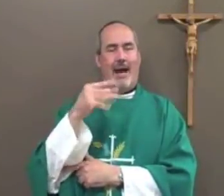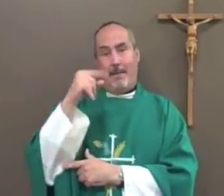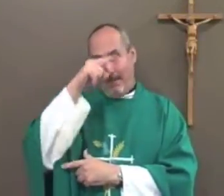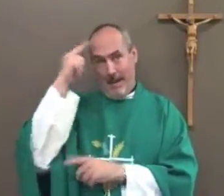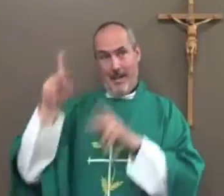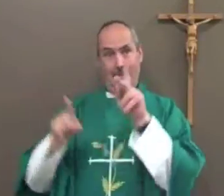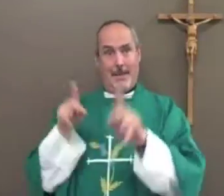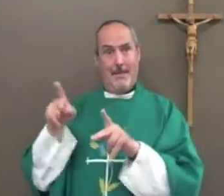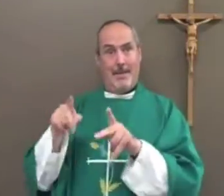King